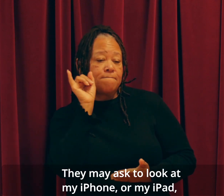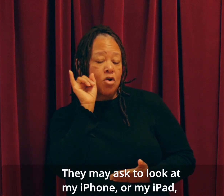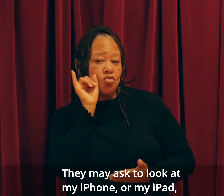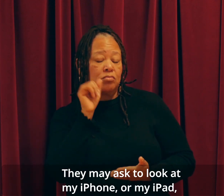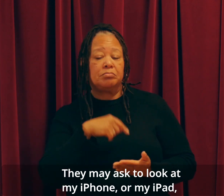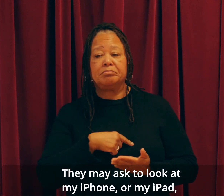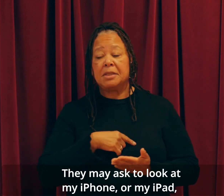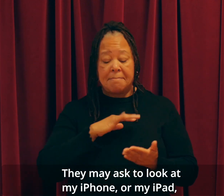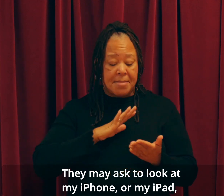my iPad,